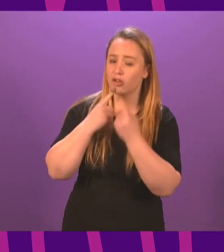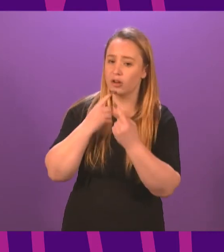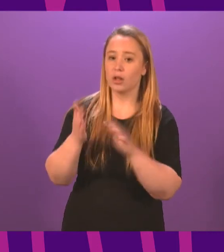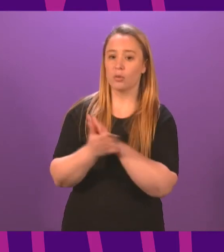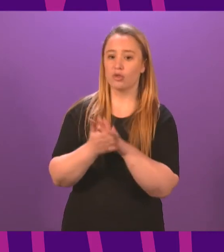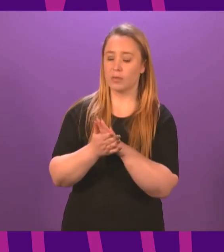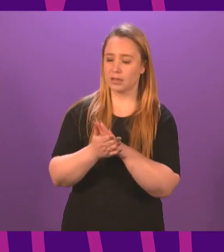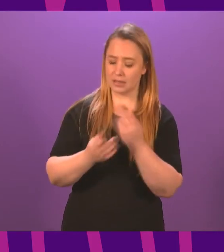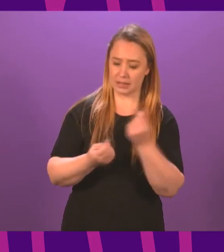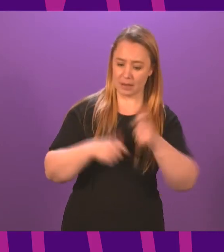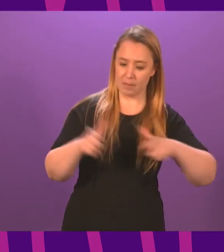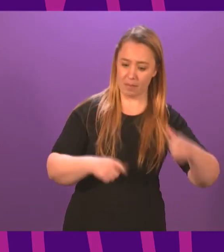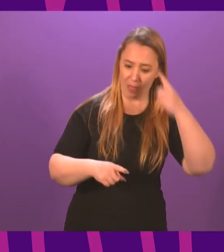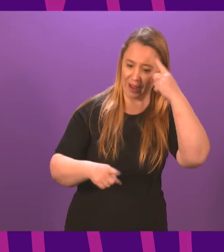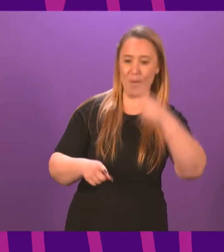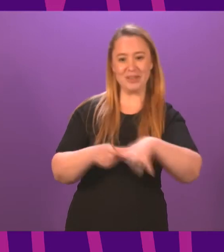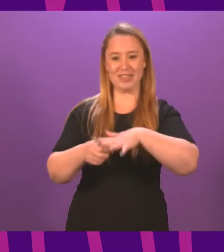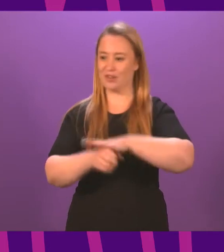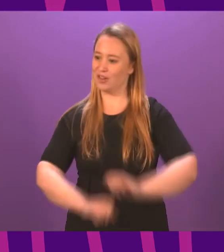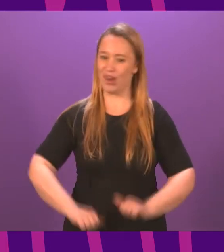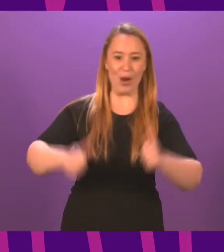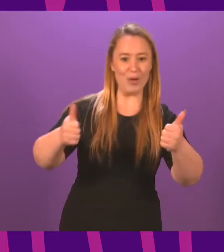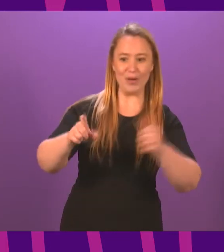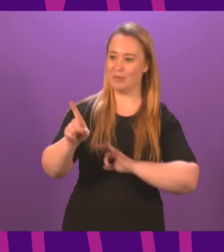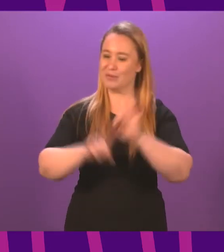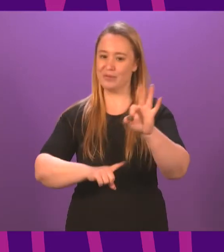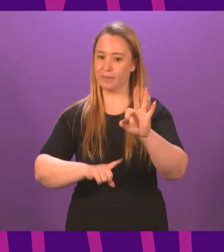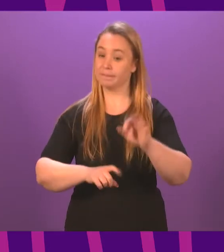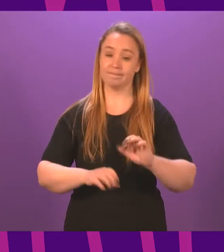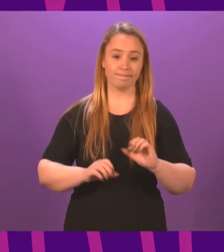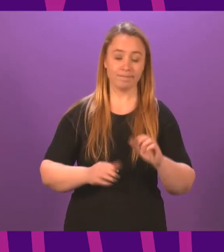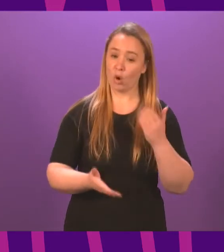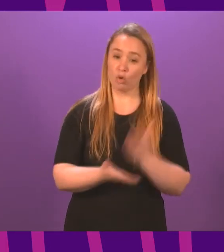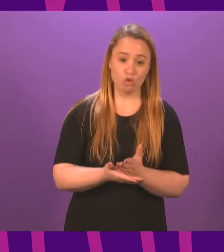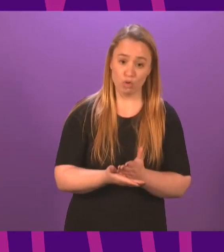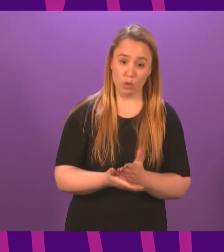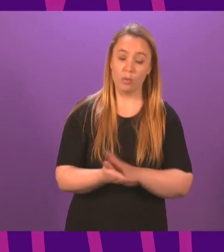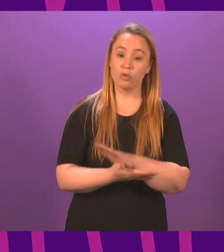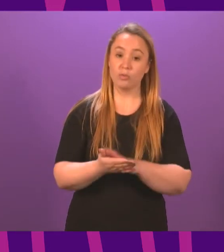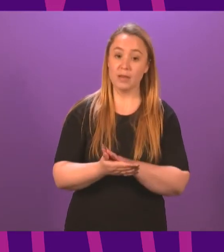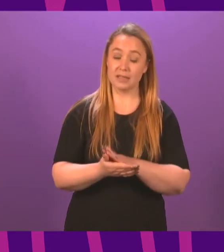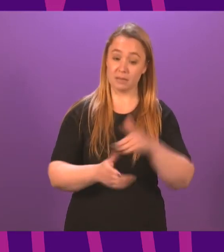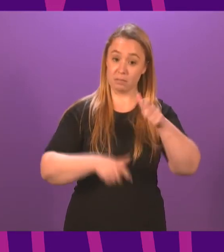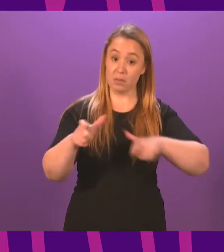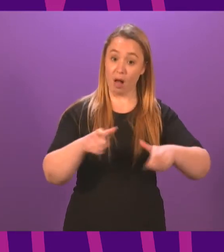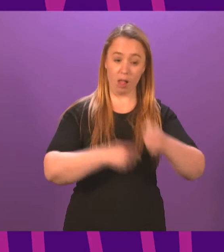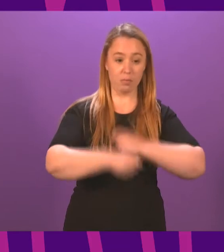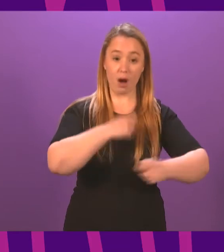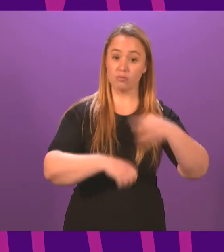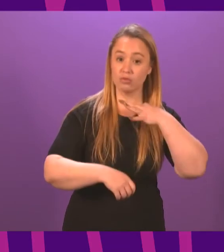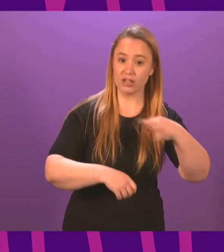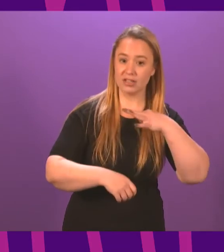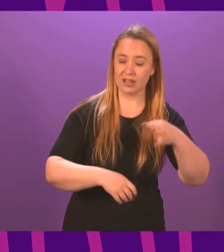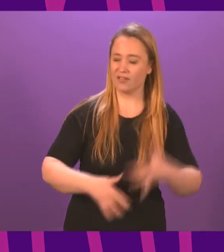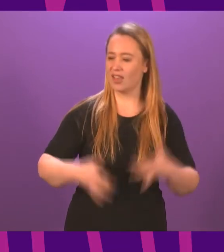our situation is much better than it actually is, and consequently putting themselves and their families at risk by dropping